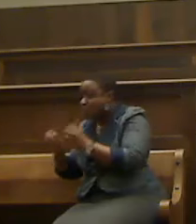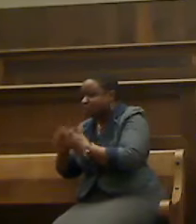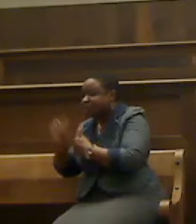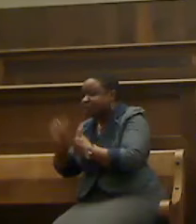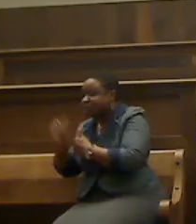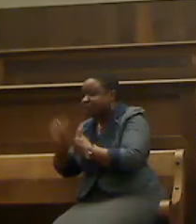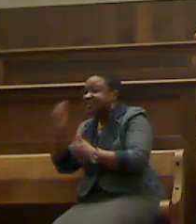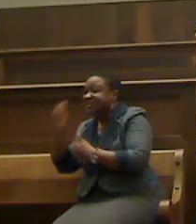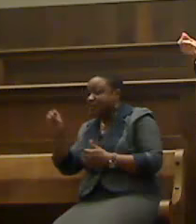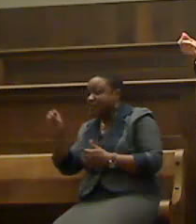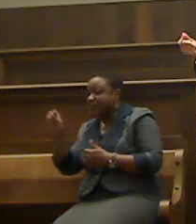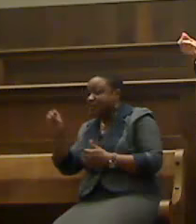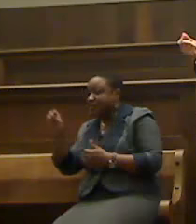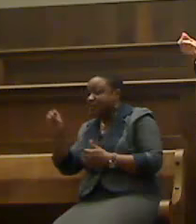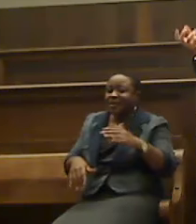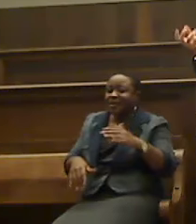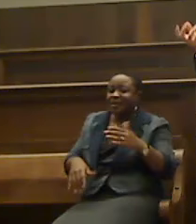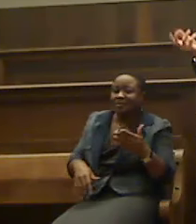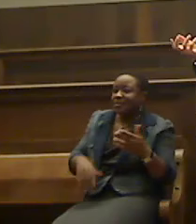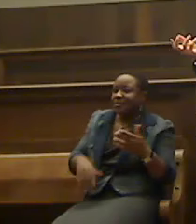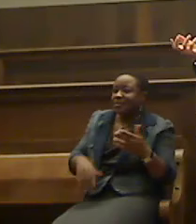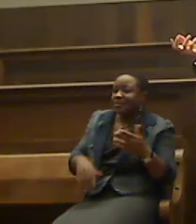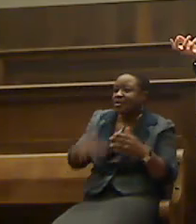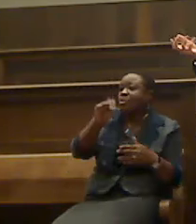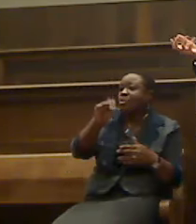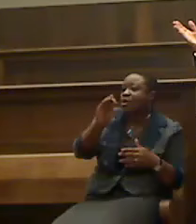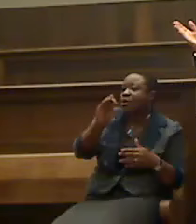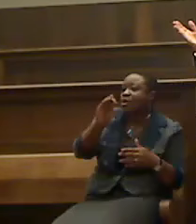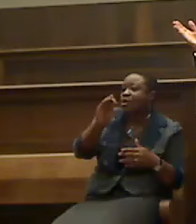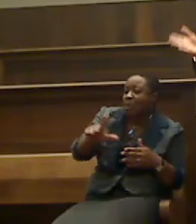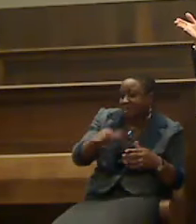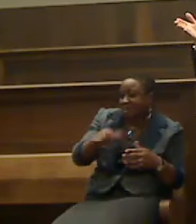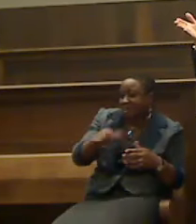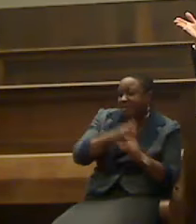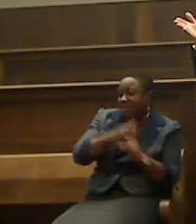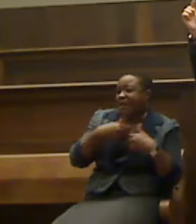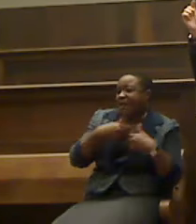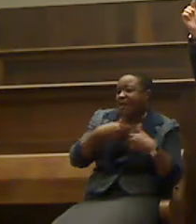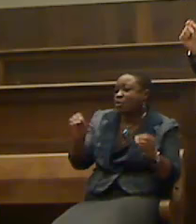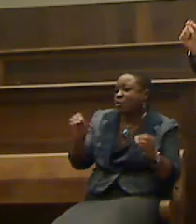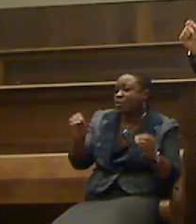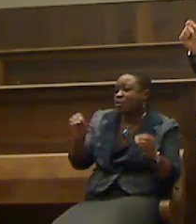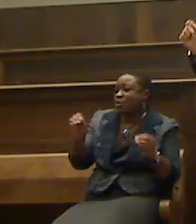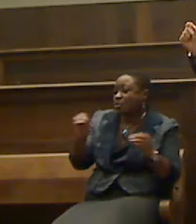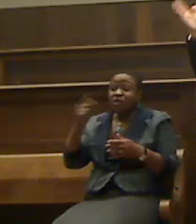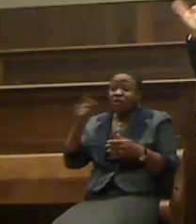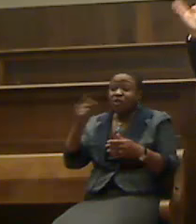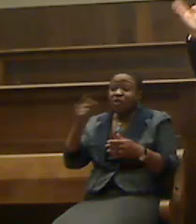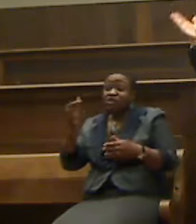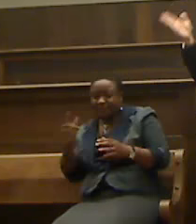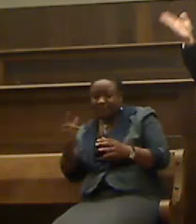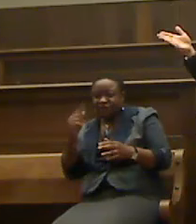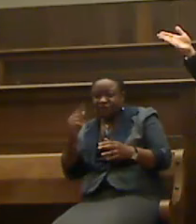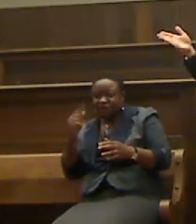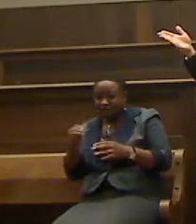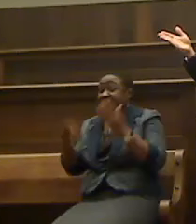than, say, a corn oil where there's no for the GM side. There may be other aspects of high